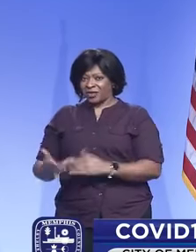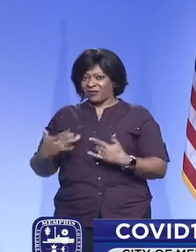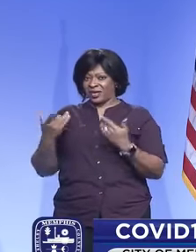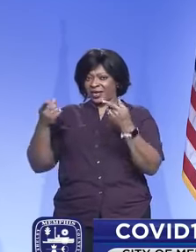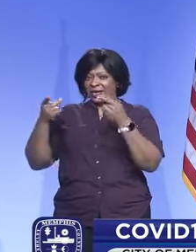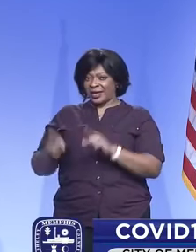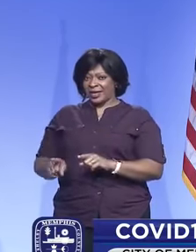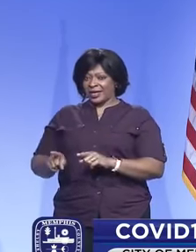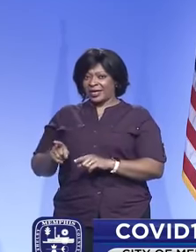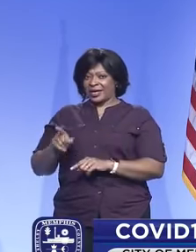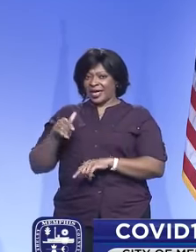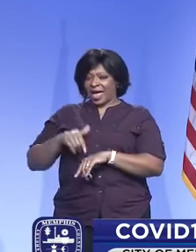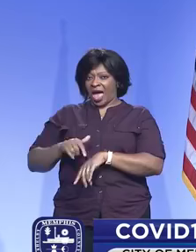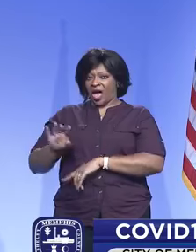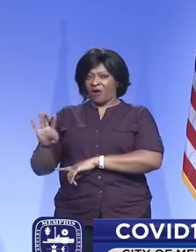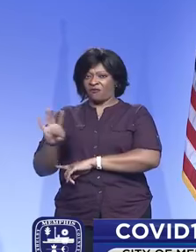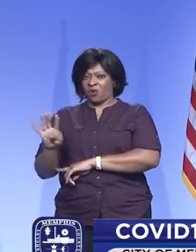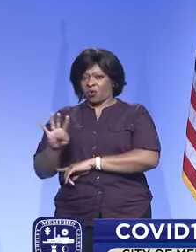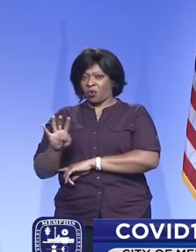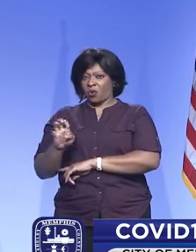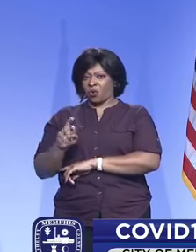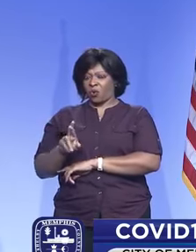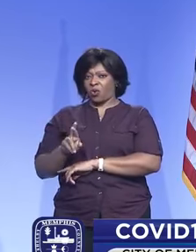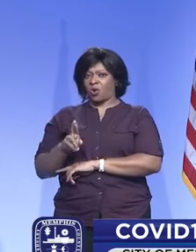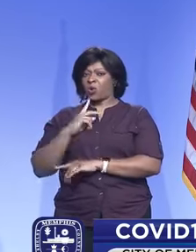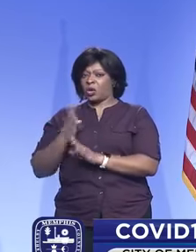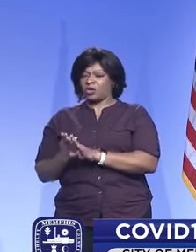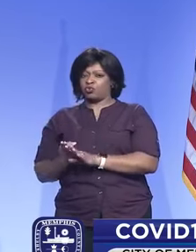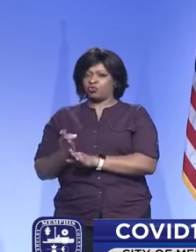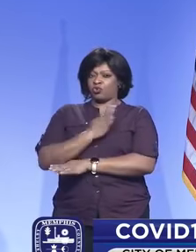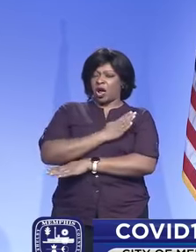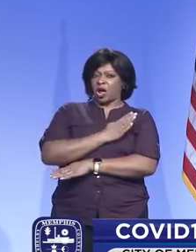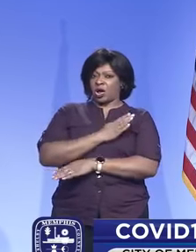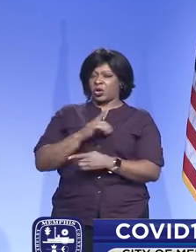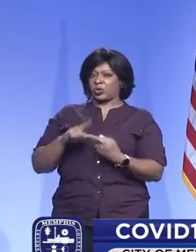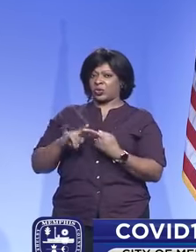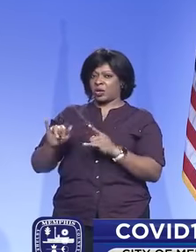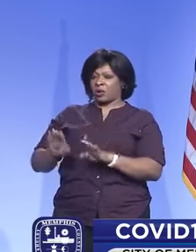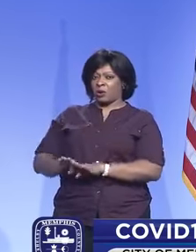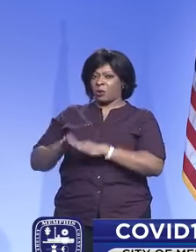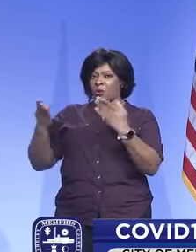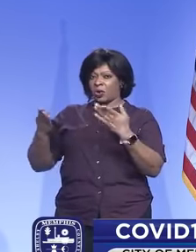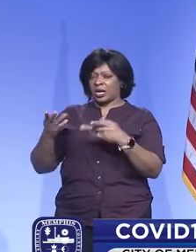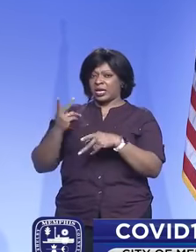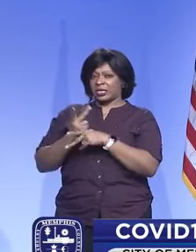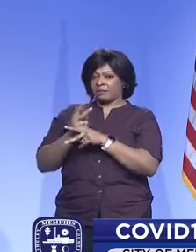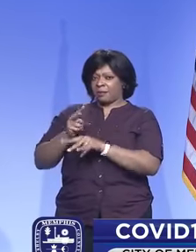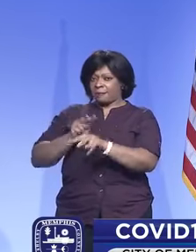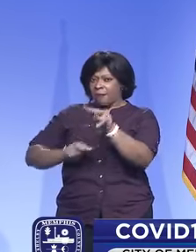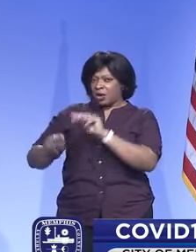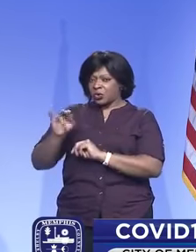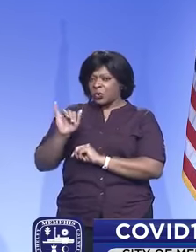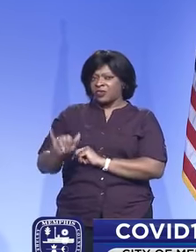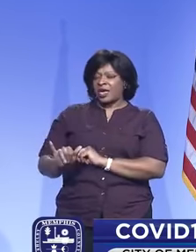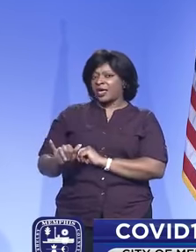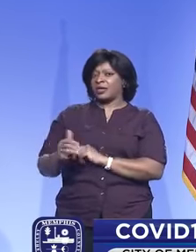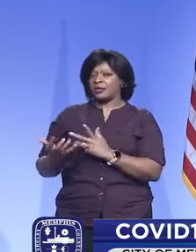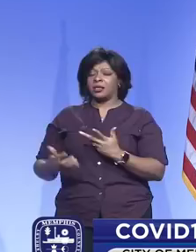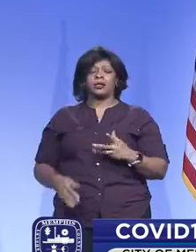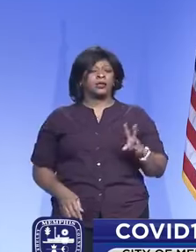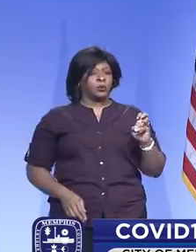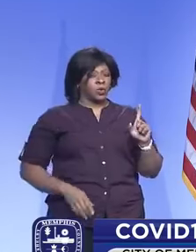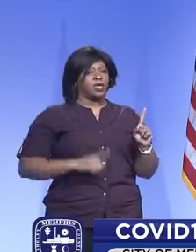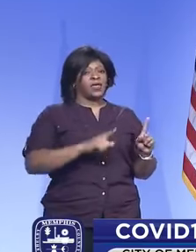which started officially at 4 o'clock, or were they there prior to the event opening, and did they keep an eye on it at all? Well,